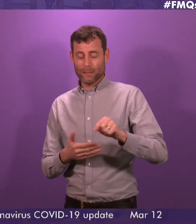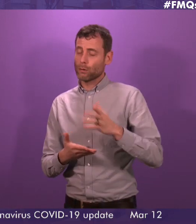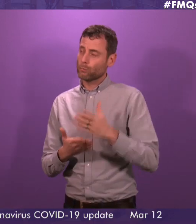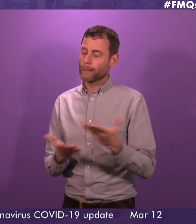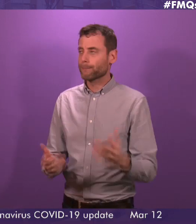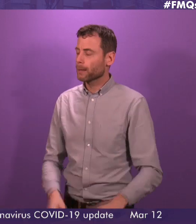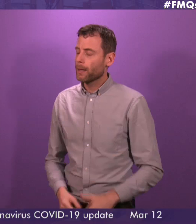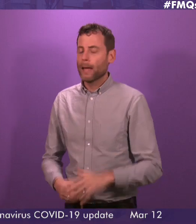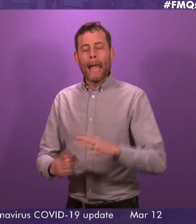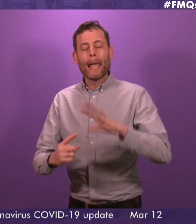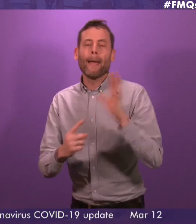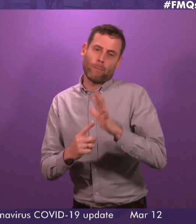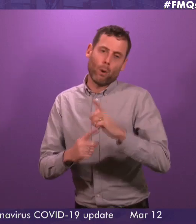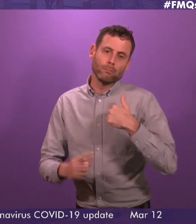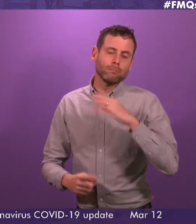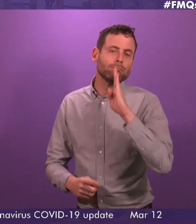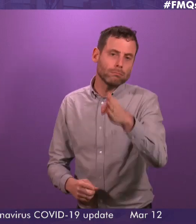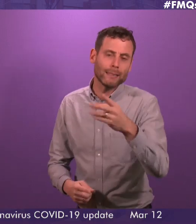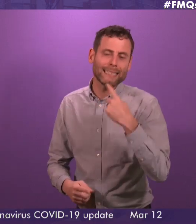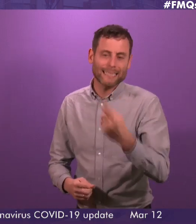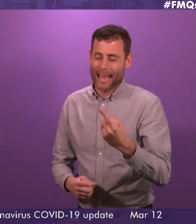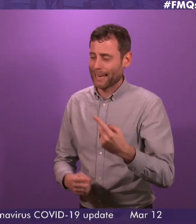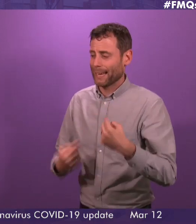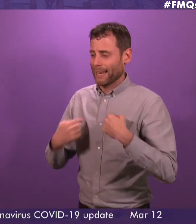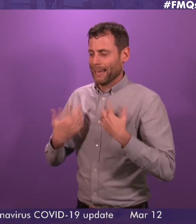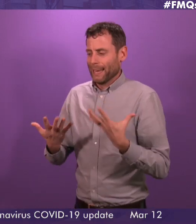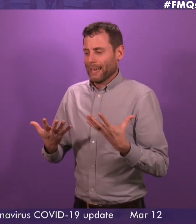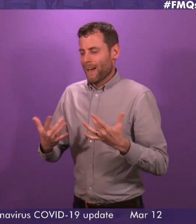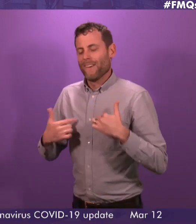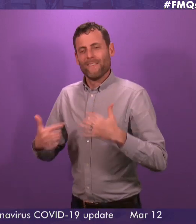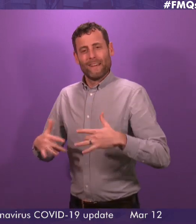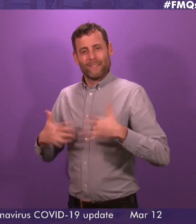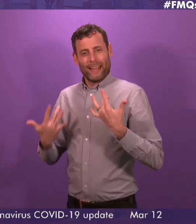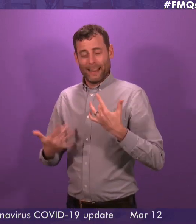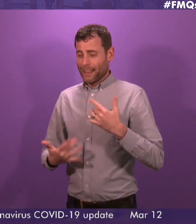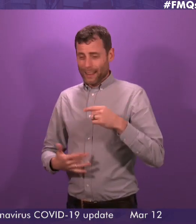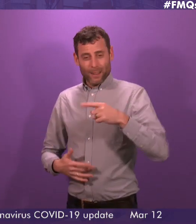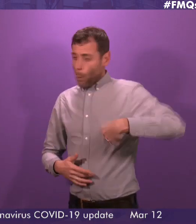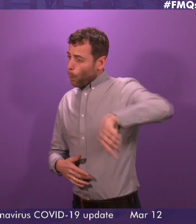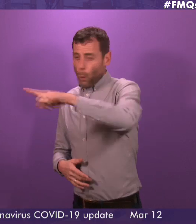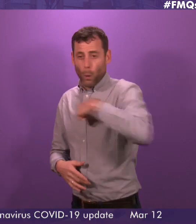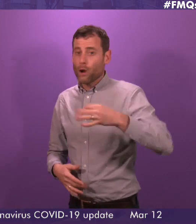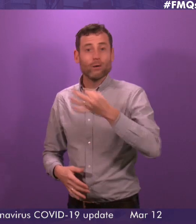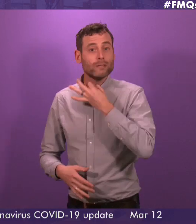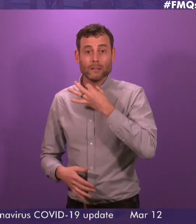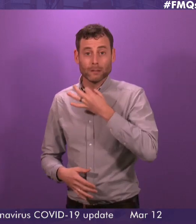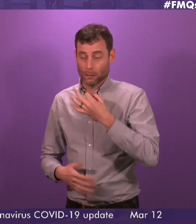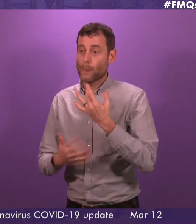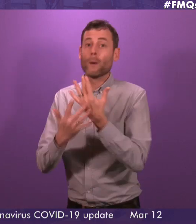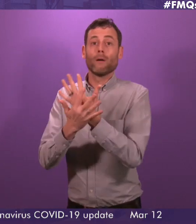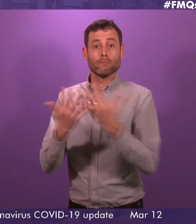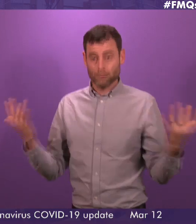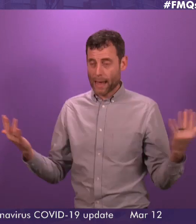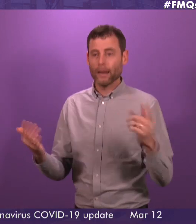think the important thing for me to say again, Presiding Officer, is that this will affect all of us. Most of us will have